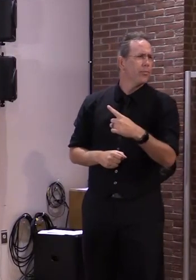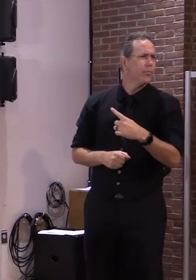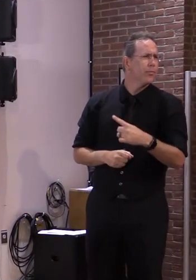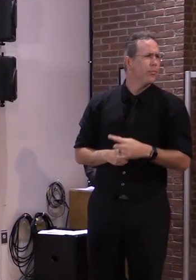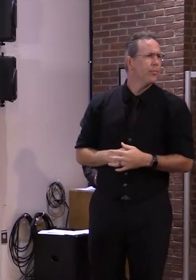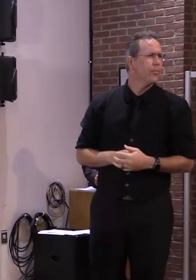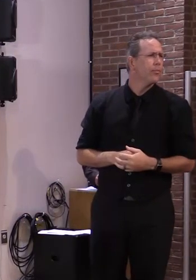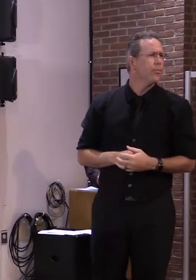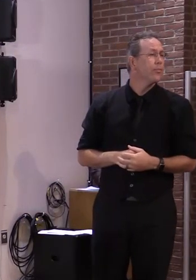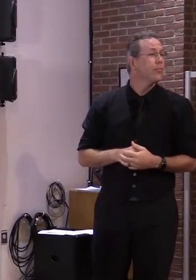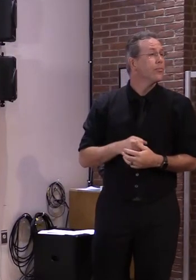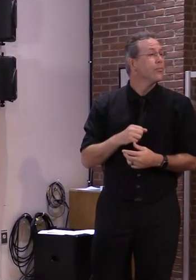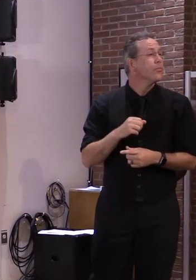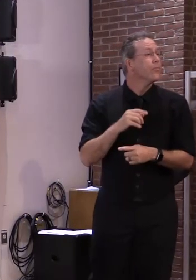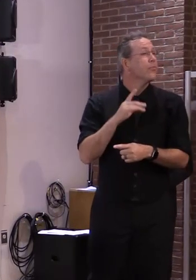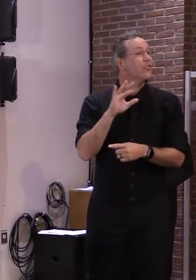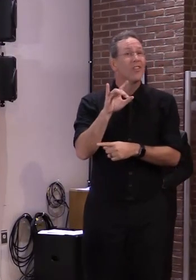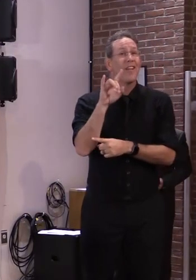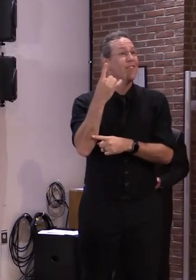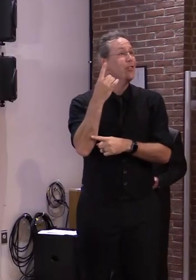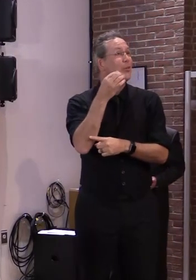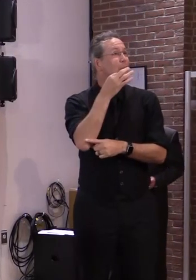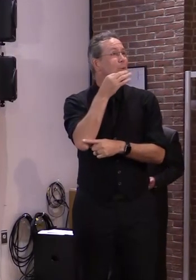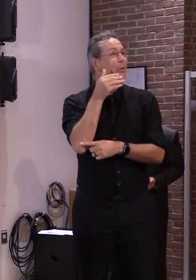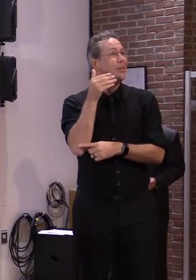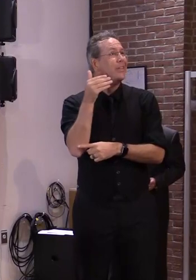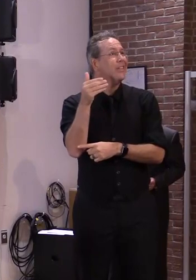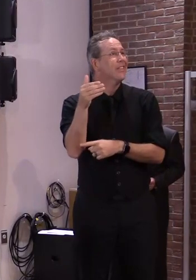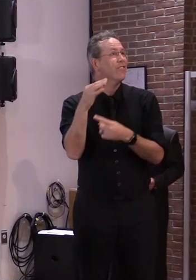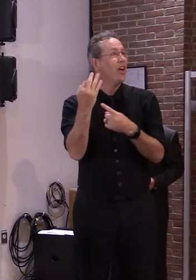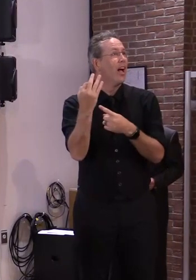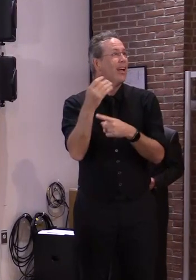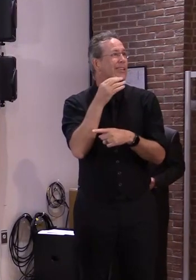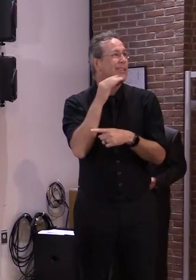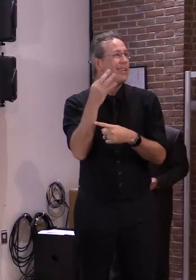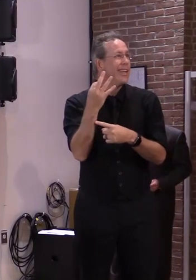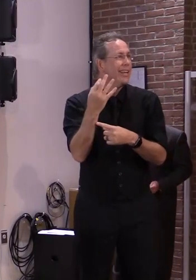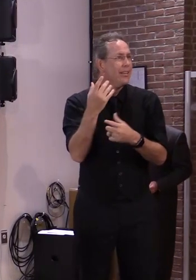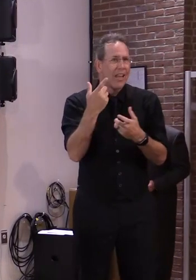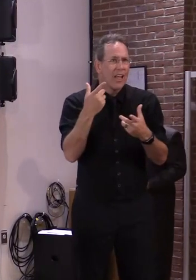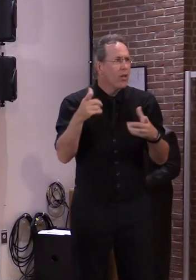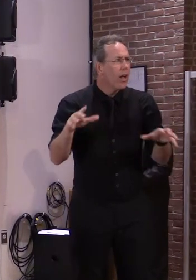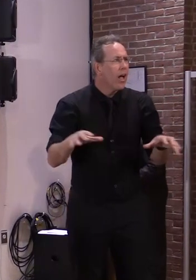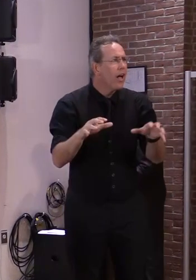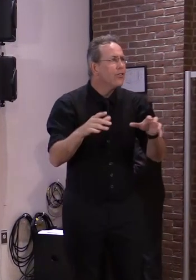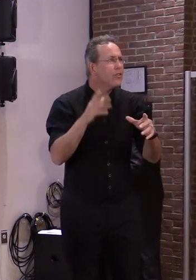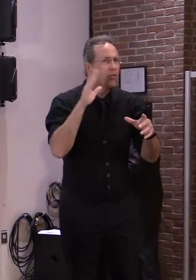a lot of action from this year is going into law. What do you see as the most important thing